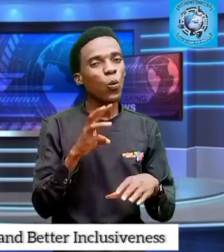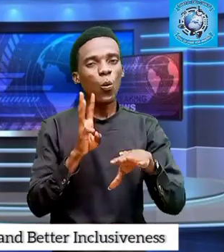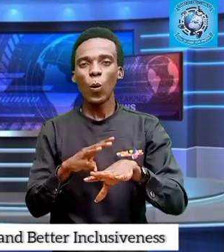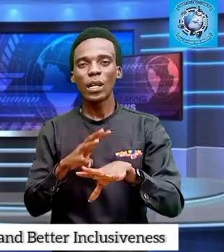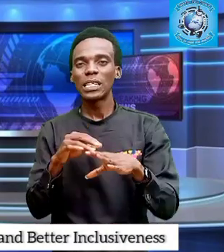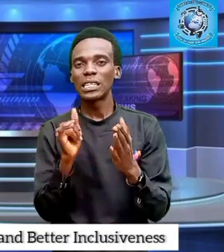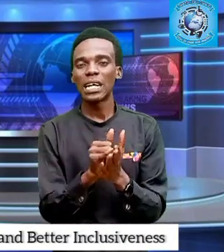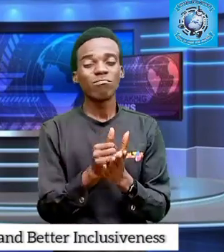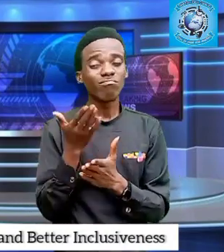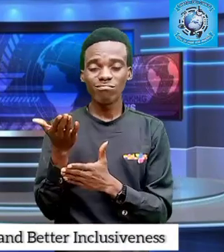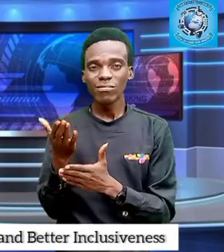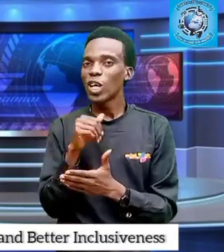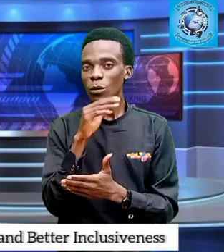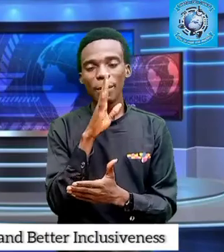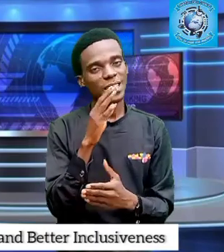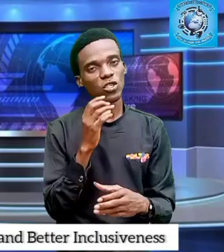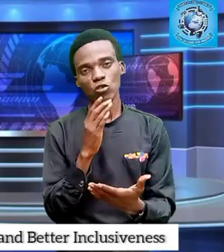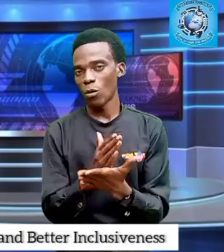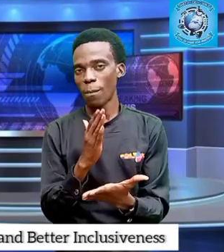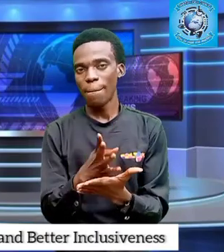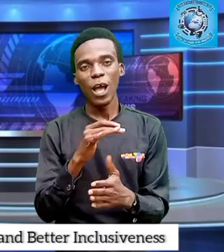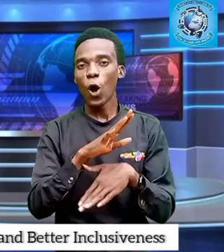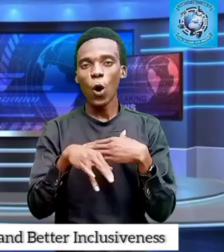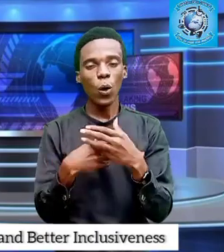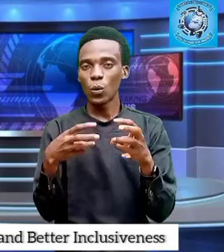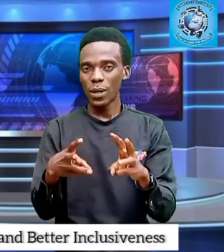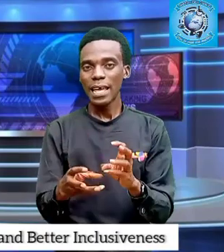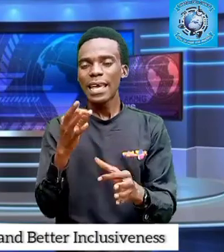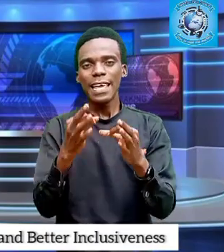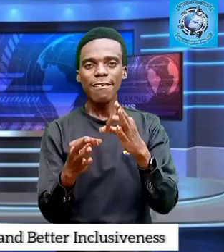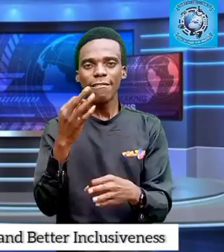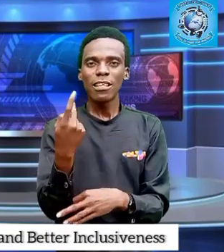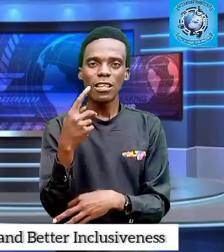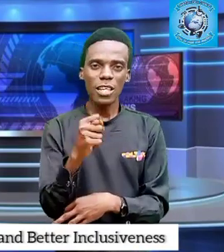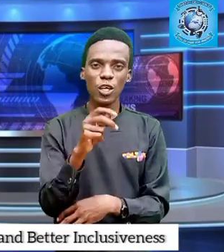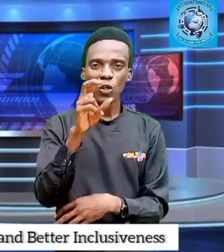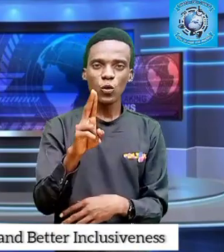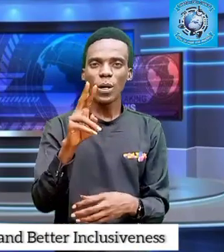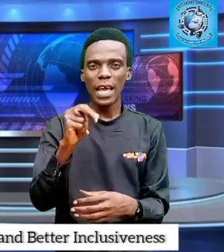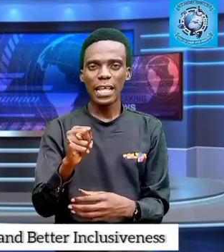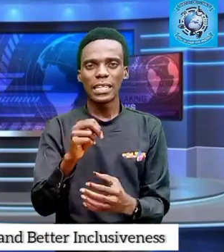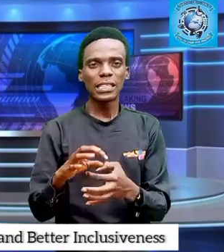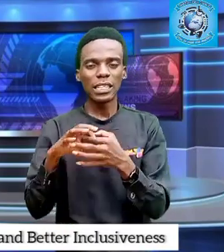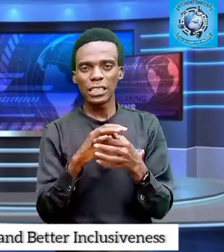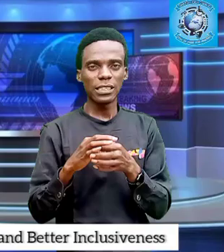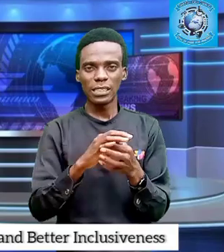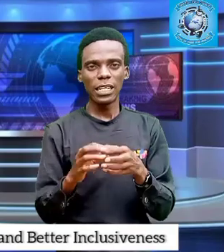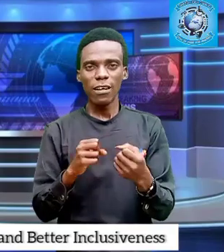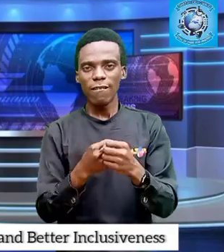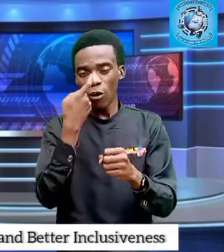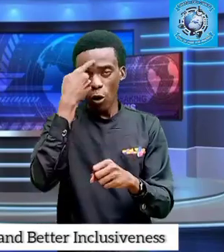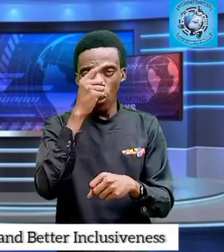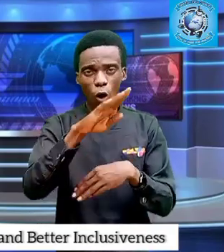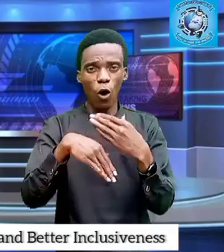that such things should be stopped by all means if the UN Intergenerational Solidarity for All Ages